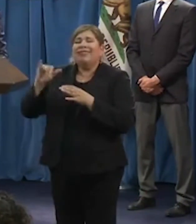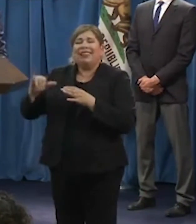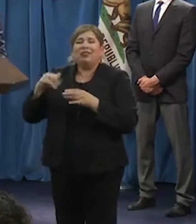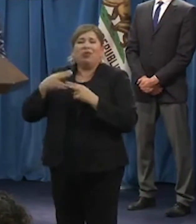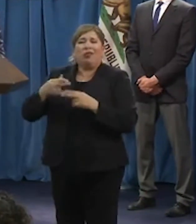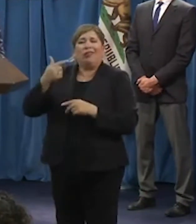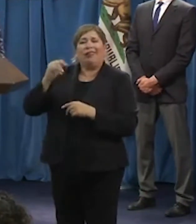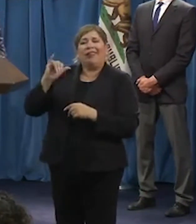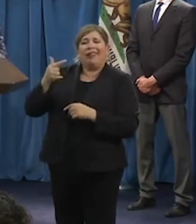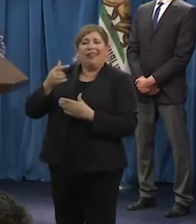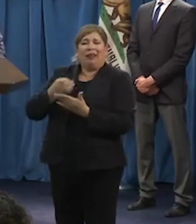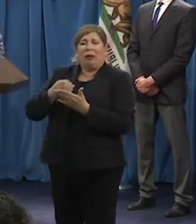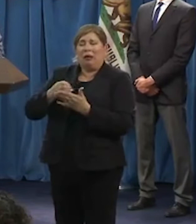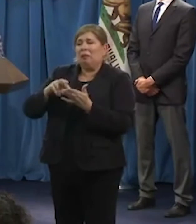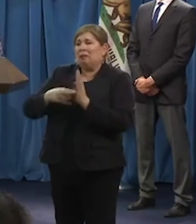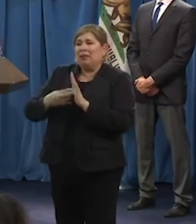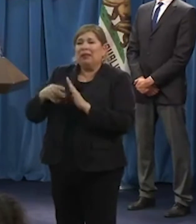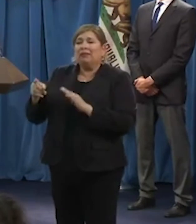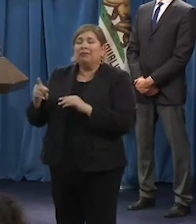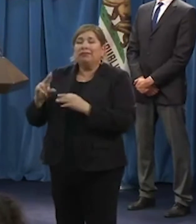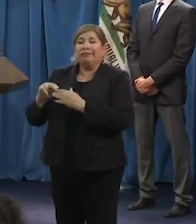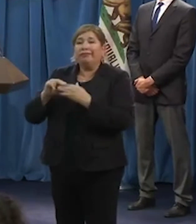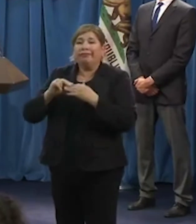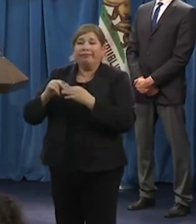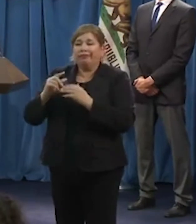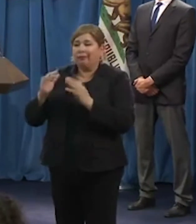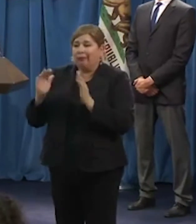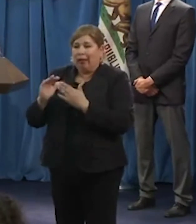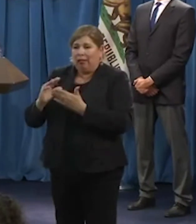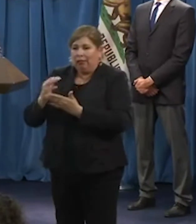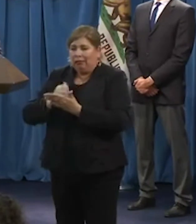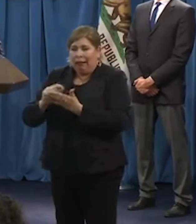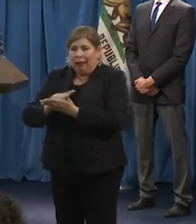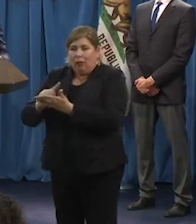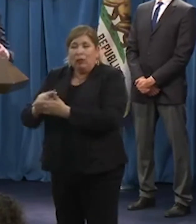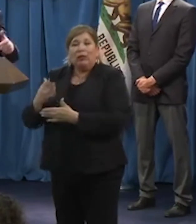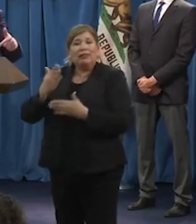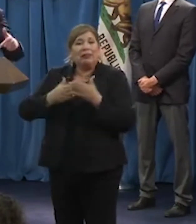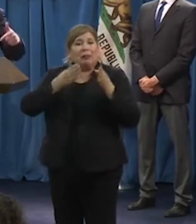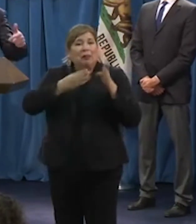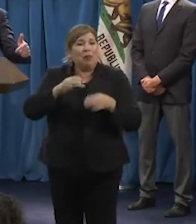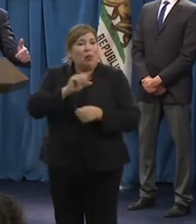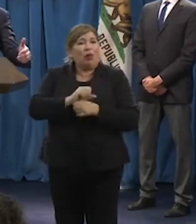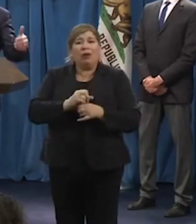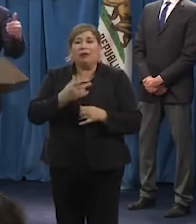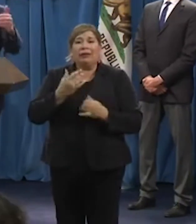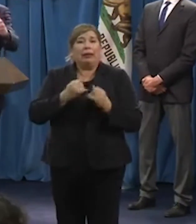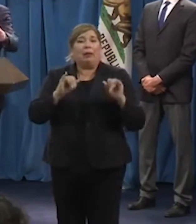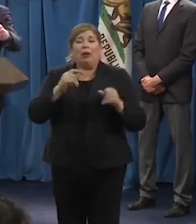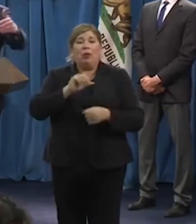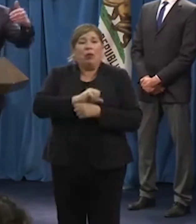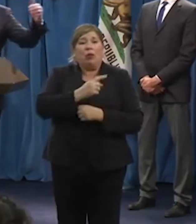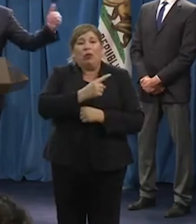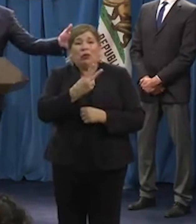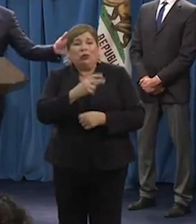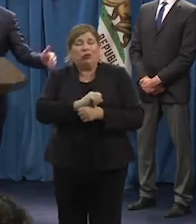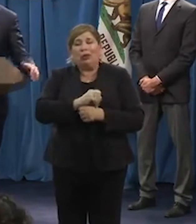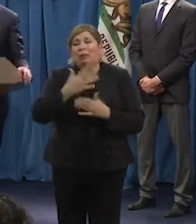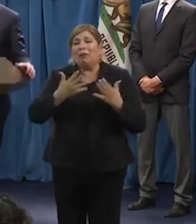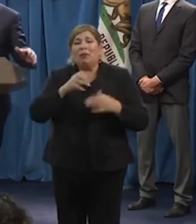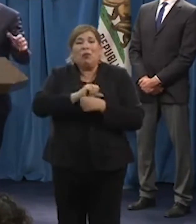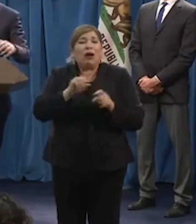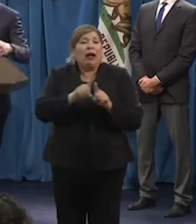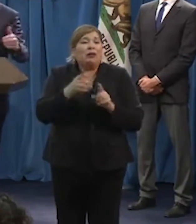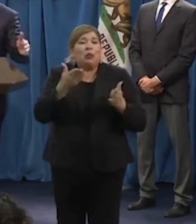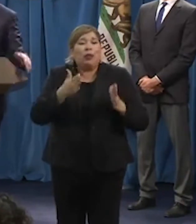economy, broadly defined. You have folks that are independently working one, two jobs as a waiter here, busboy